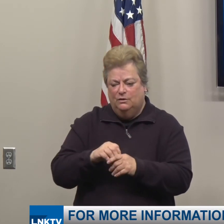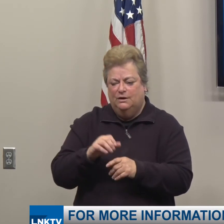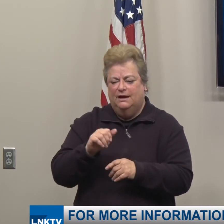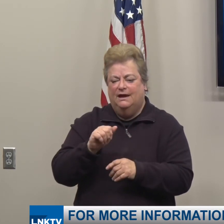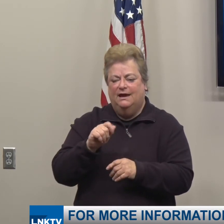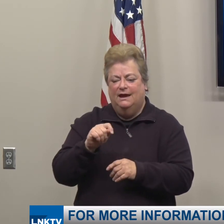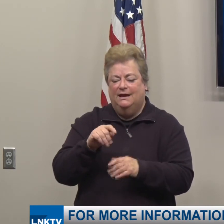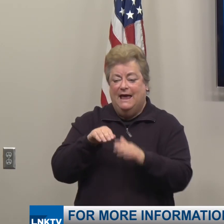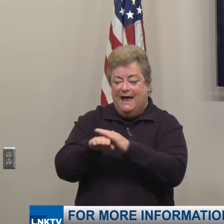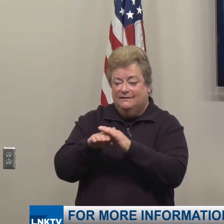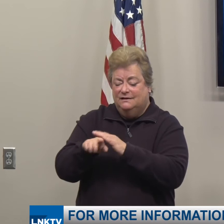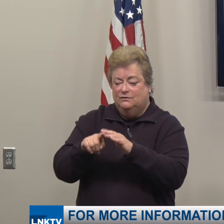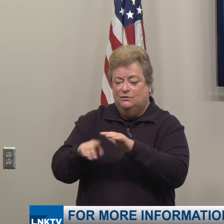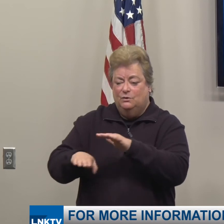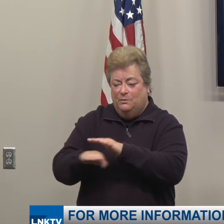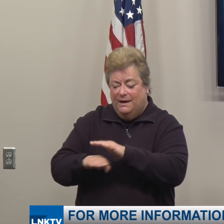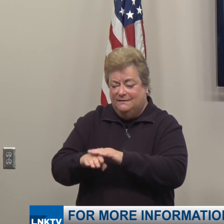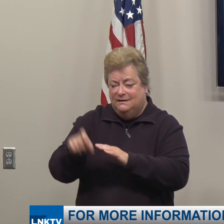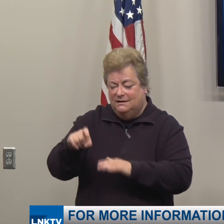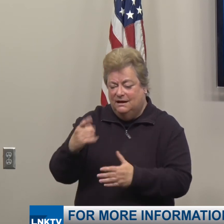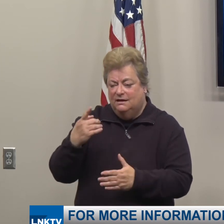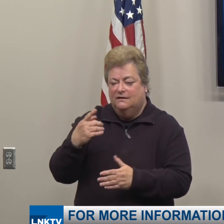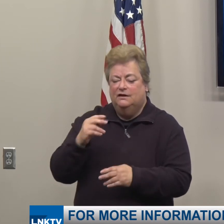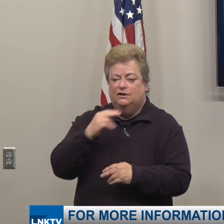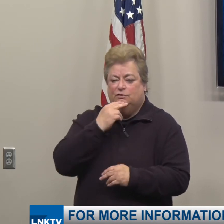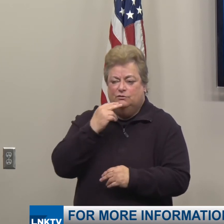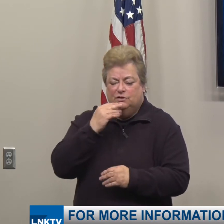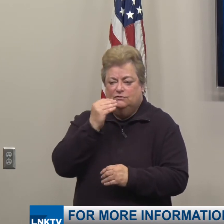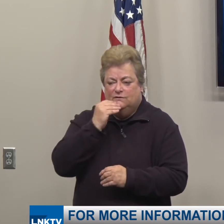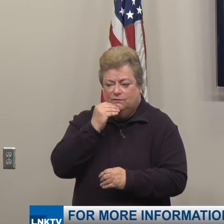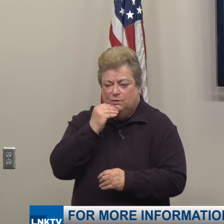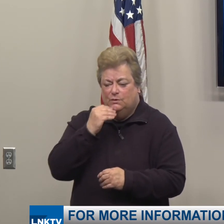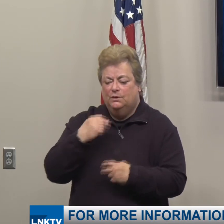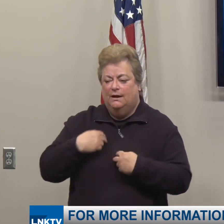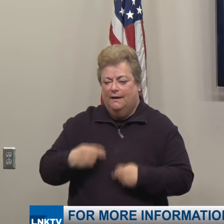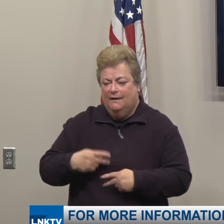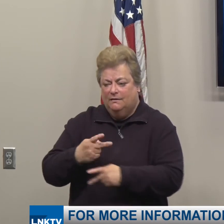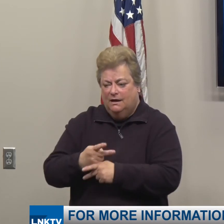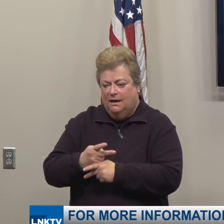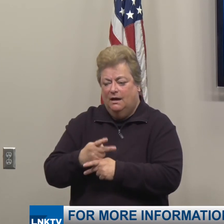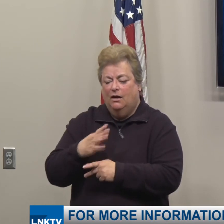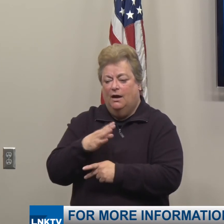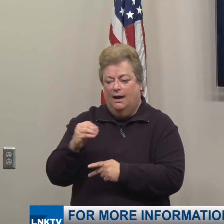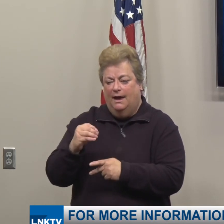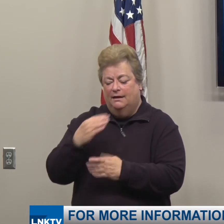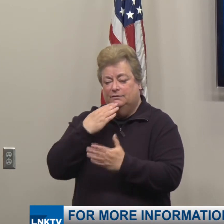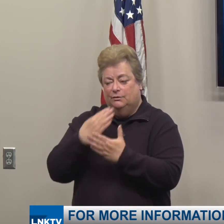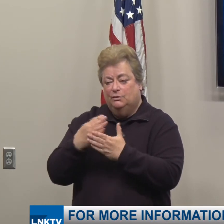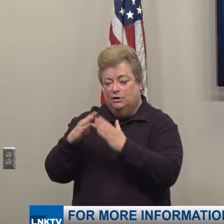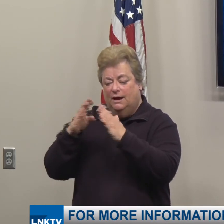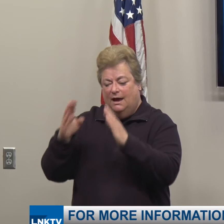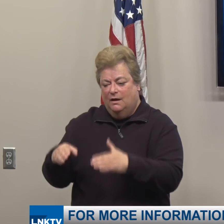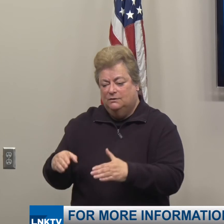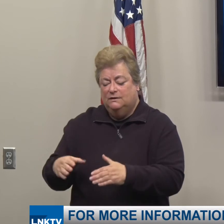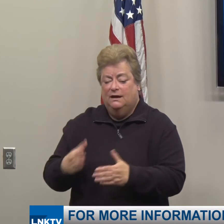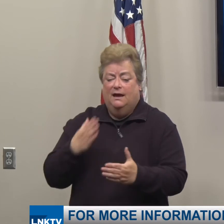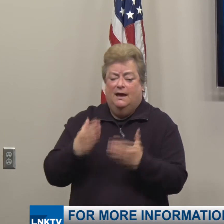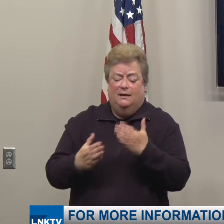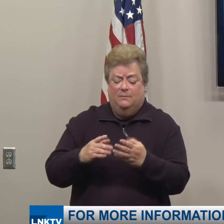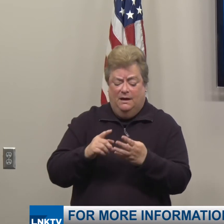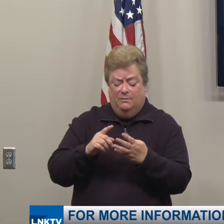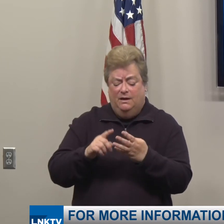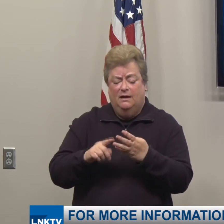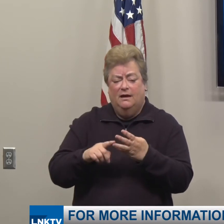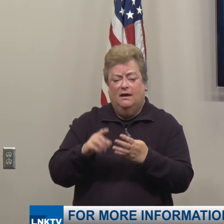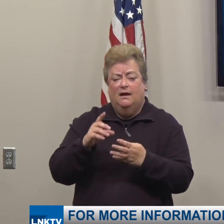to basic needs like nutritious food and health care and safe, stable housing. And they also could be attributed in part to the